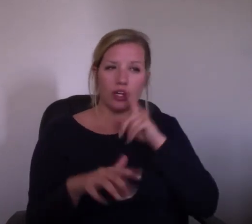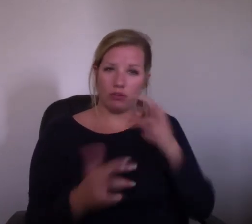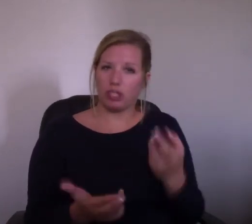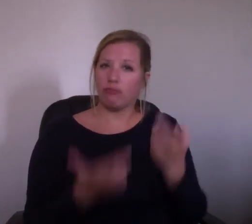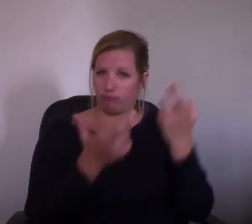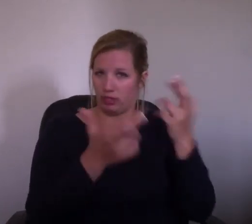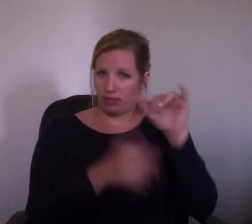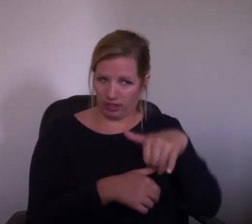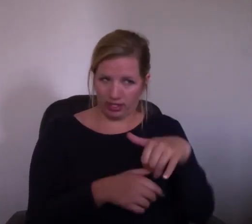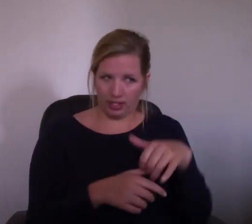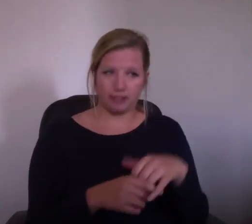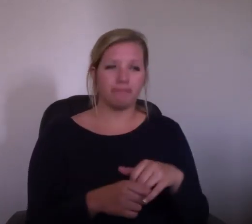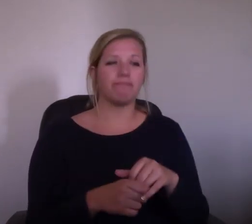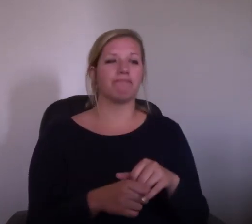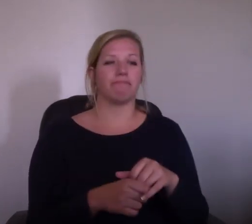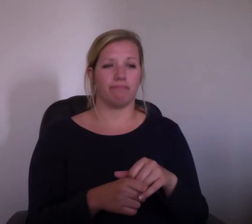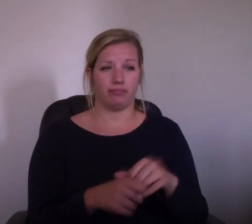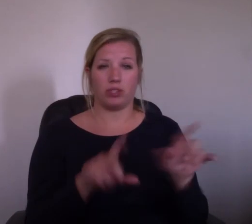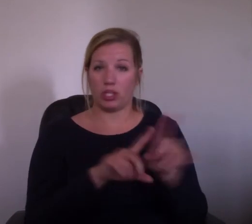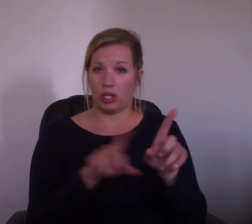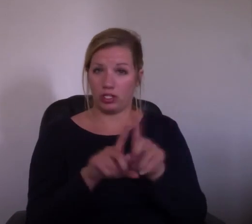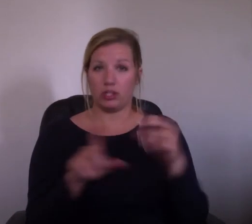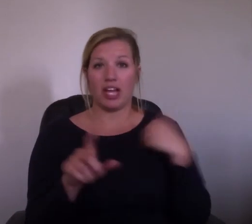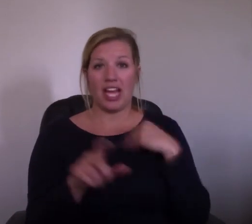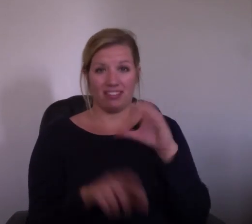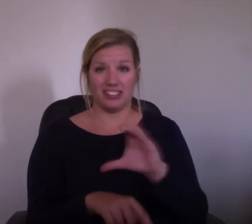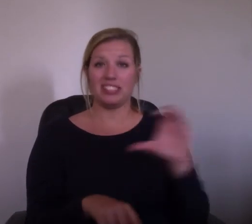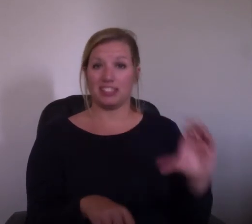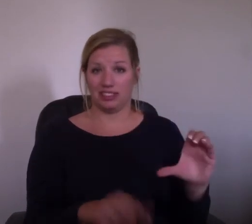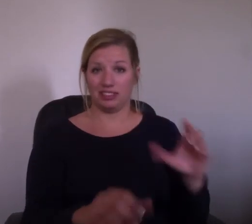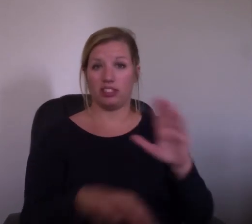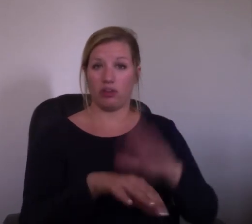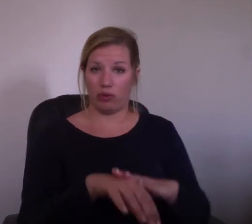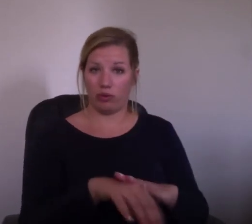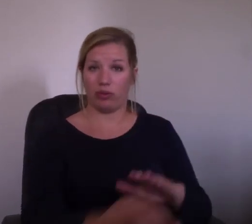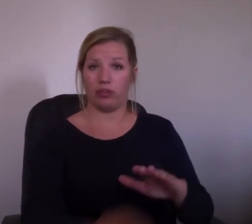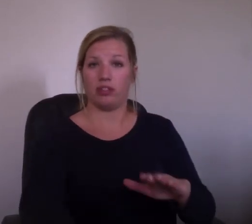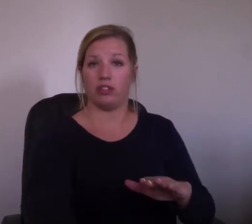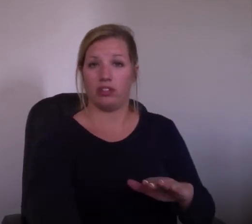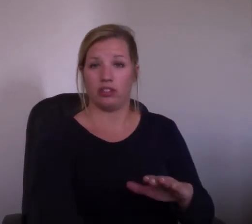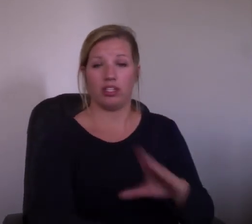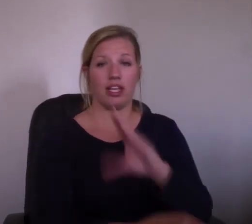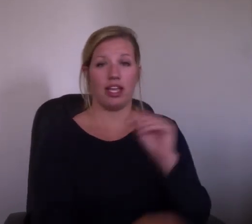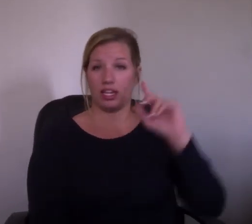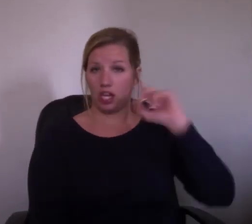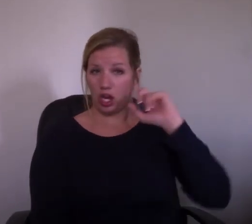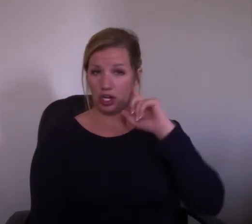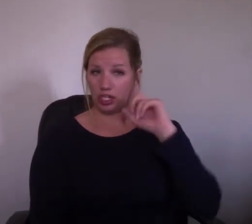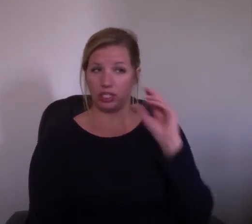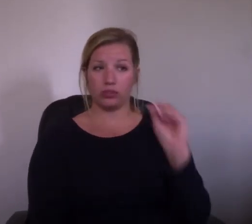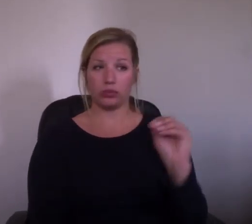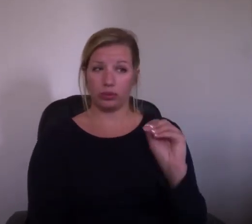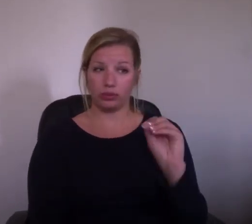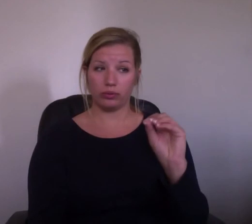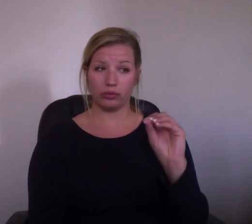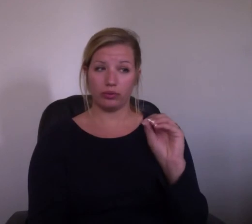it. They also have closed captioning on the site, as well as audio. So those members of your family